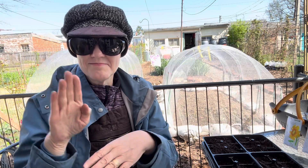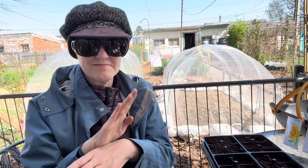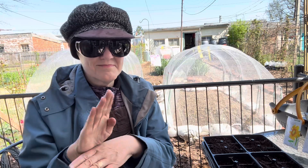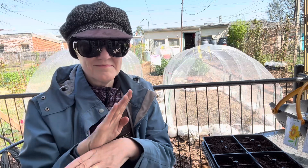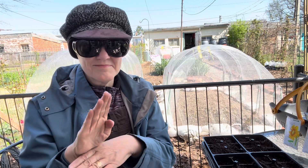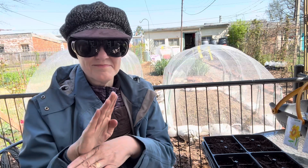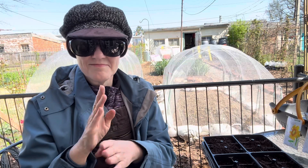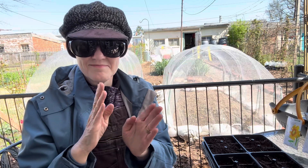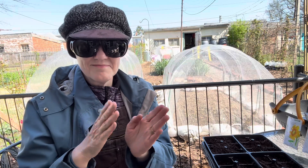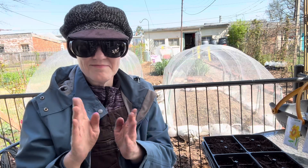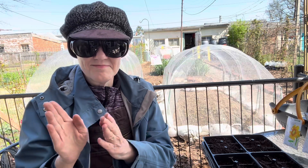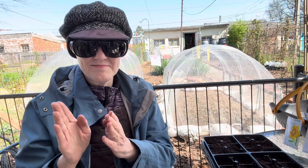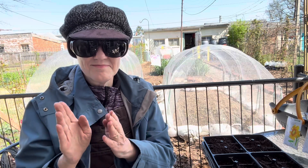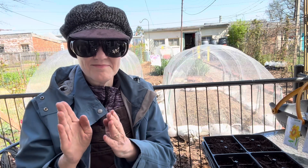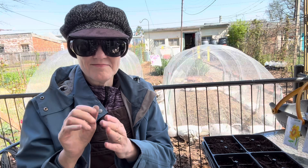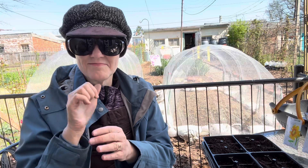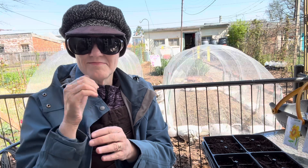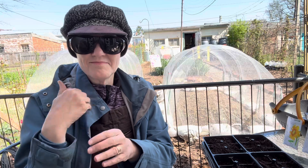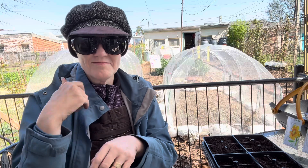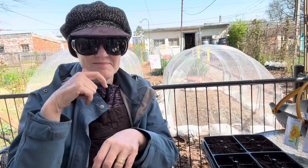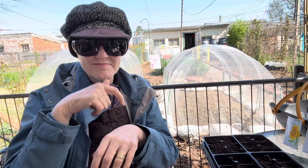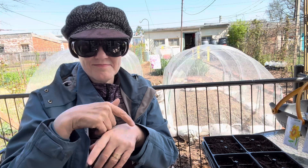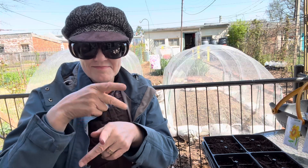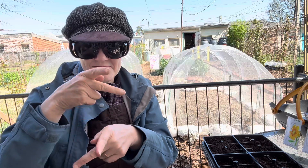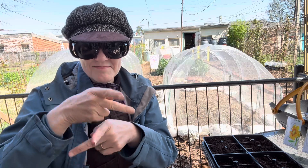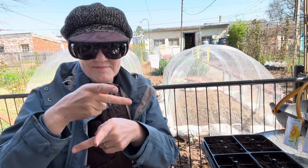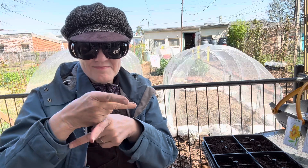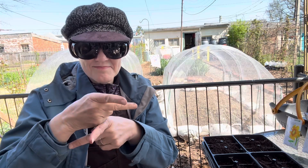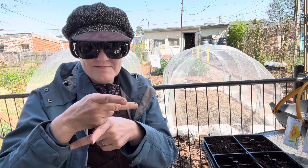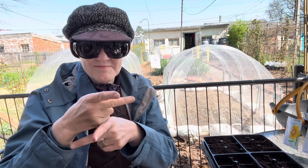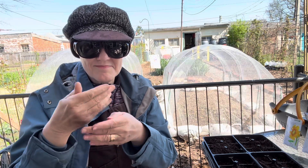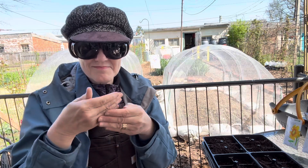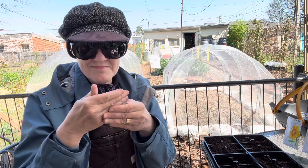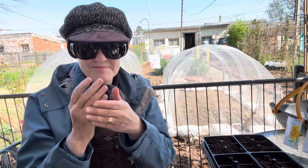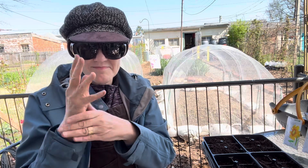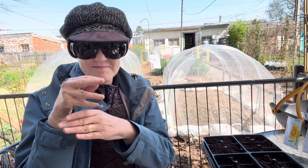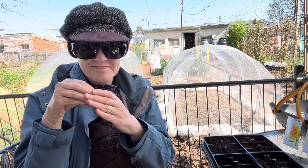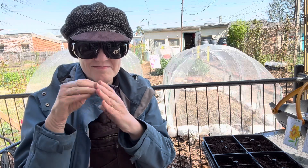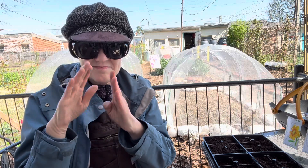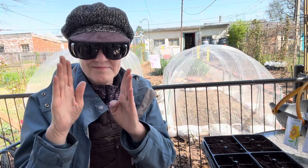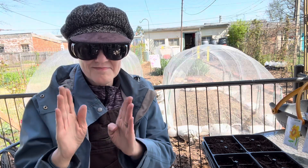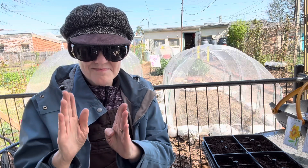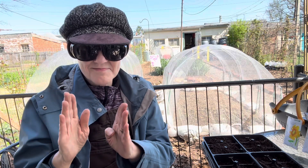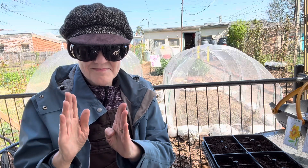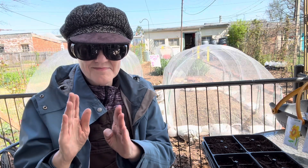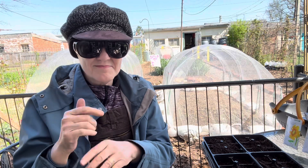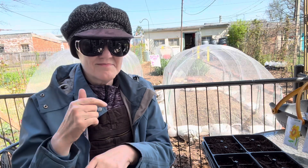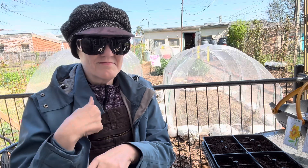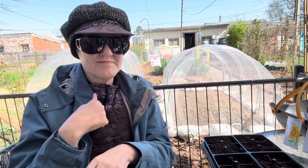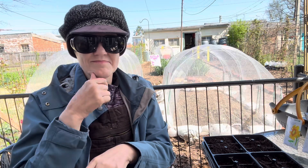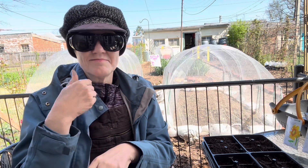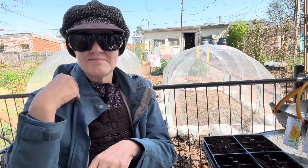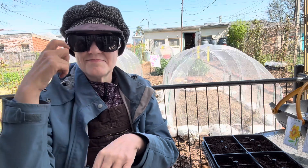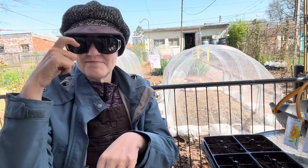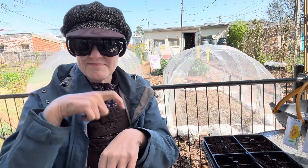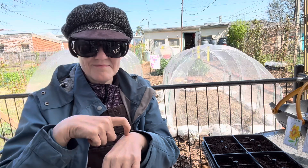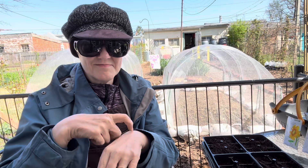And I've been so busy getting ready. I don't have time to babysit seedlings indoors. I don't